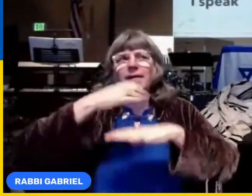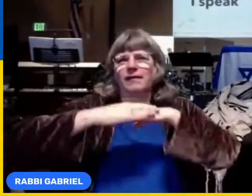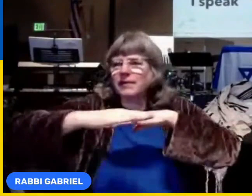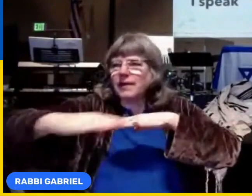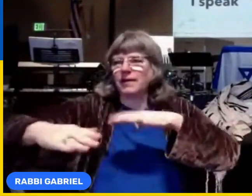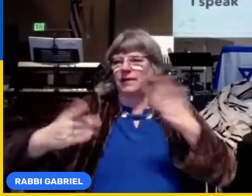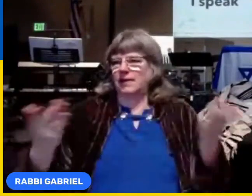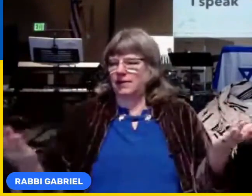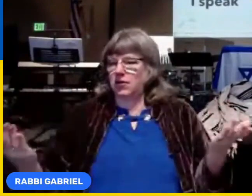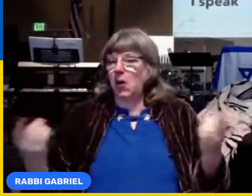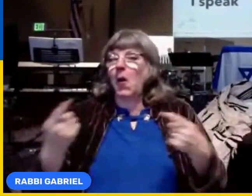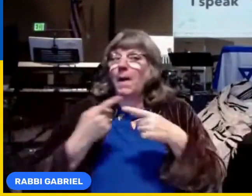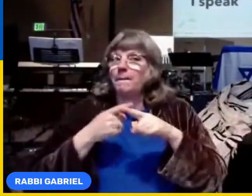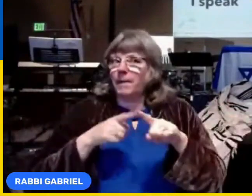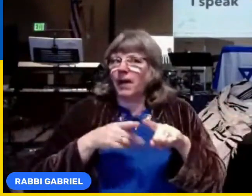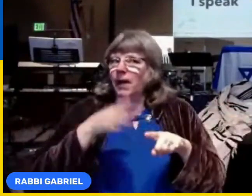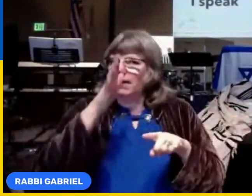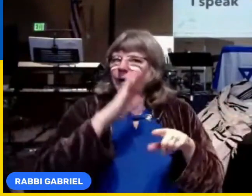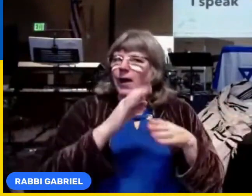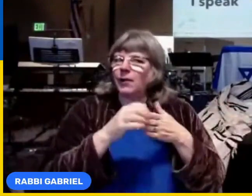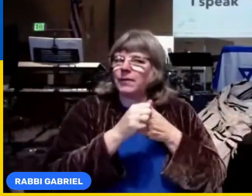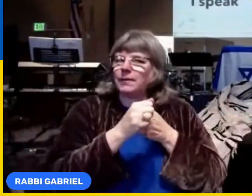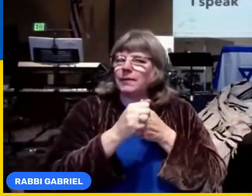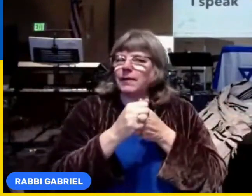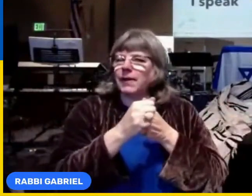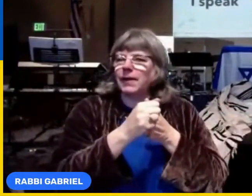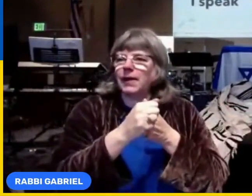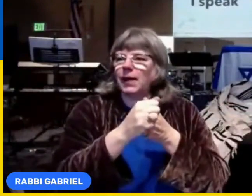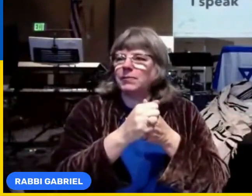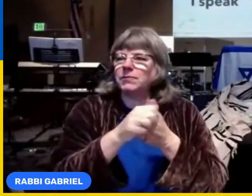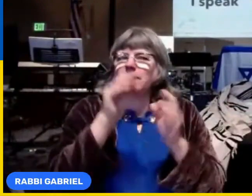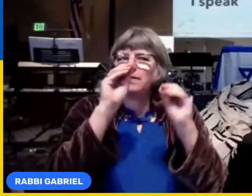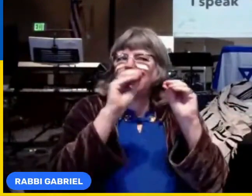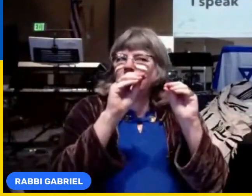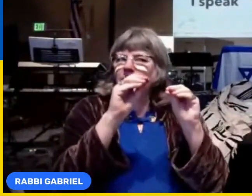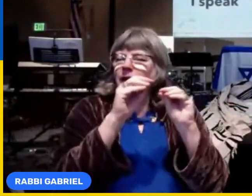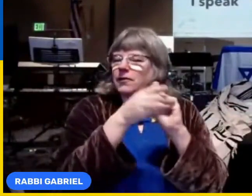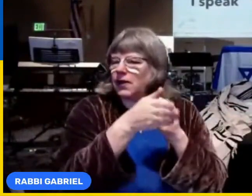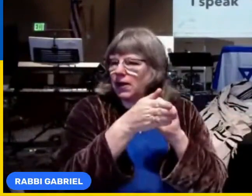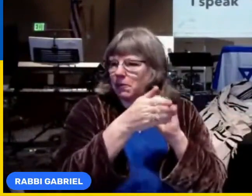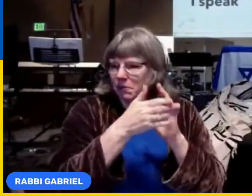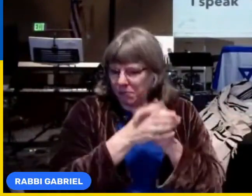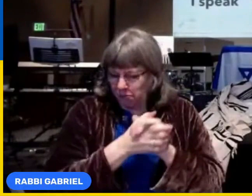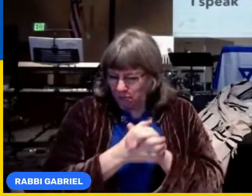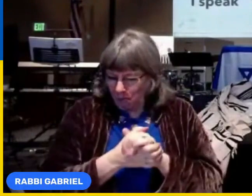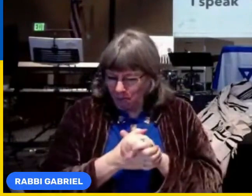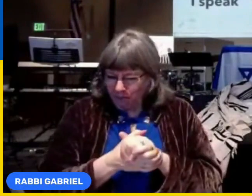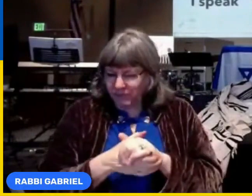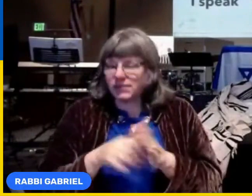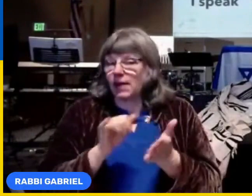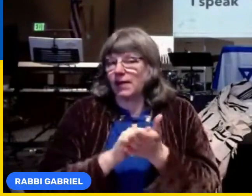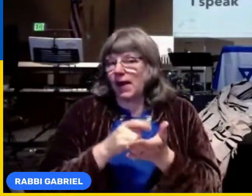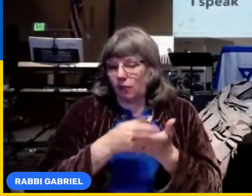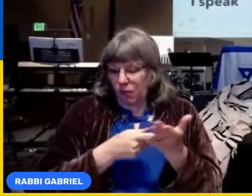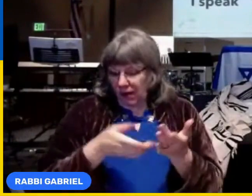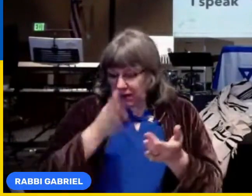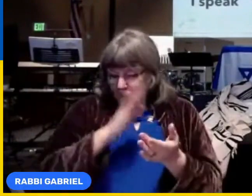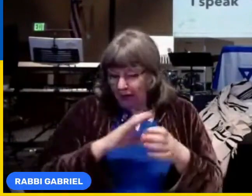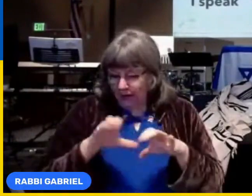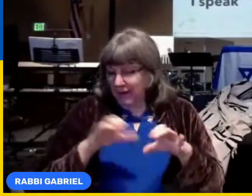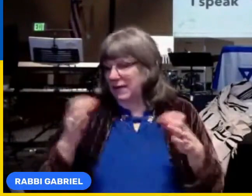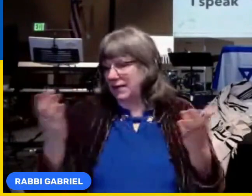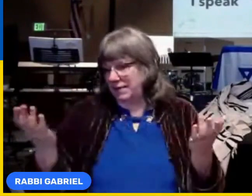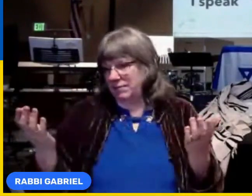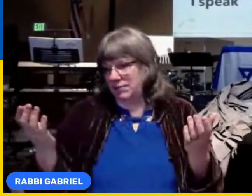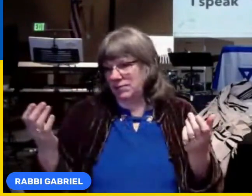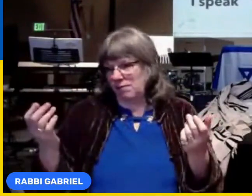certain place, mostly a spiritual place. And this is, I think, what he does. We've got to look at what